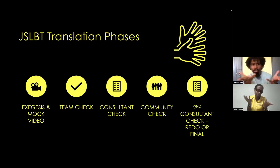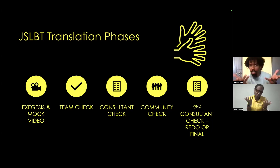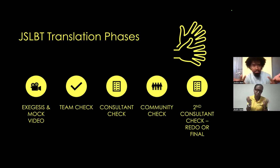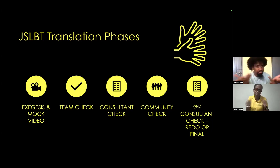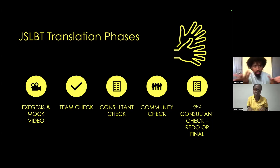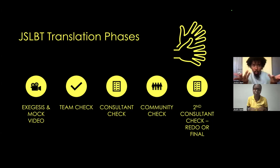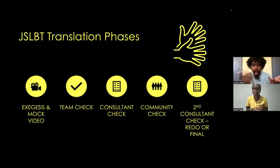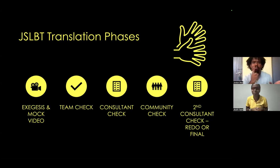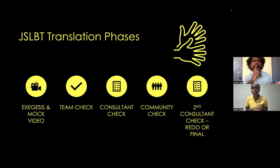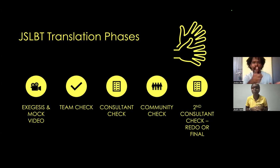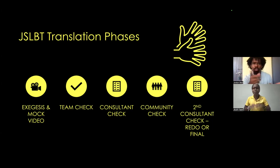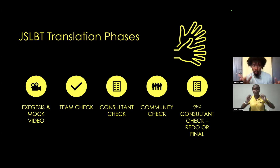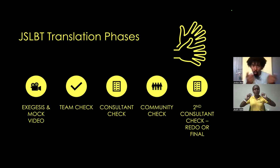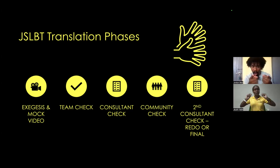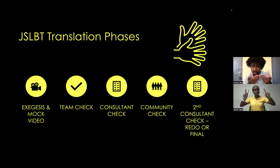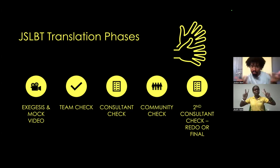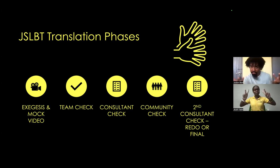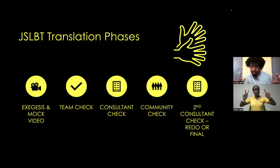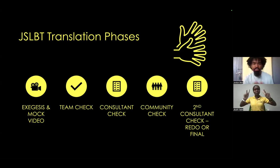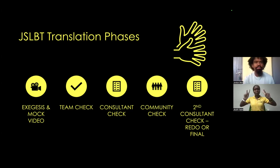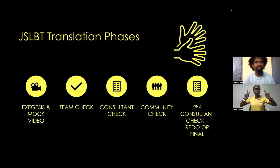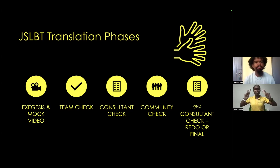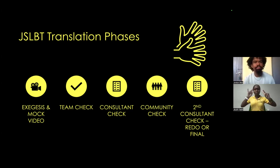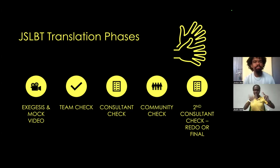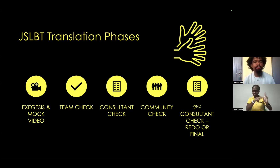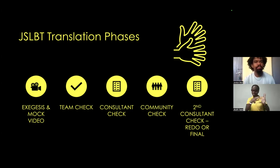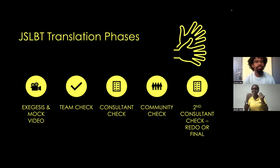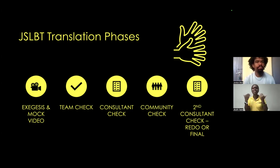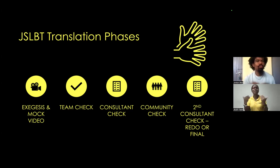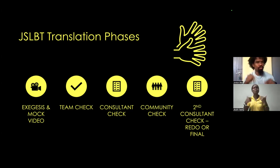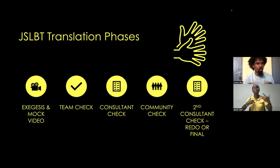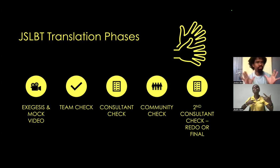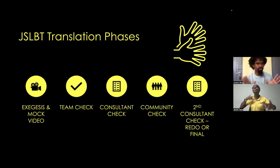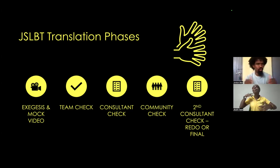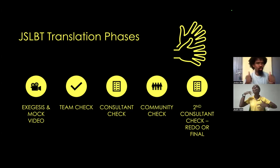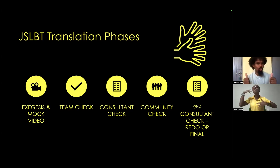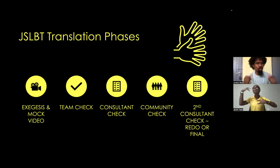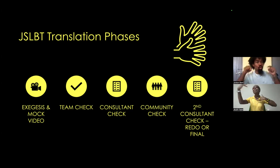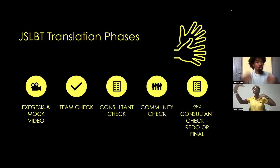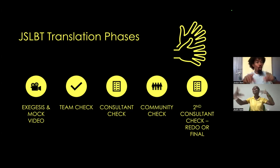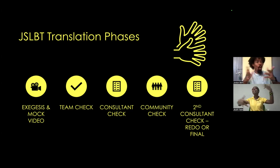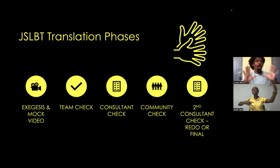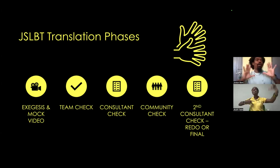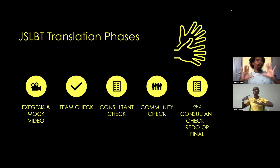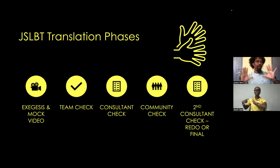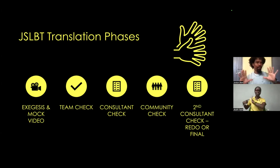we'll allow you to ask questions, right? Okay. So now I'm really, really, really,